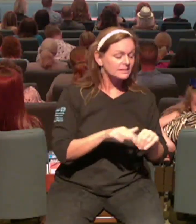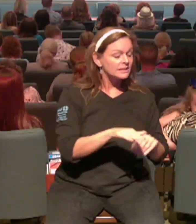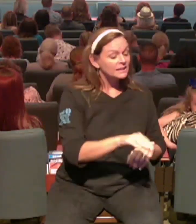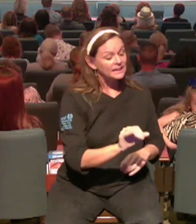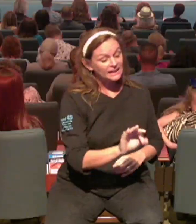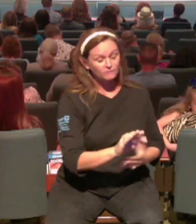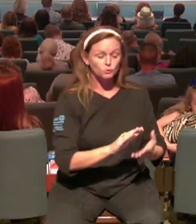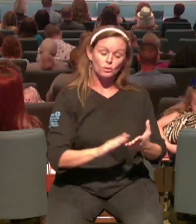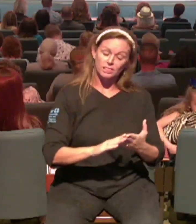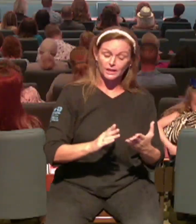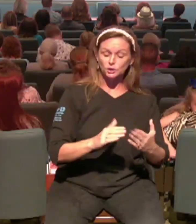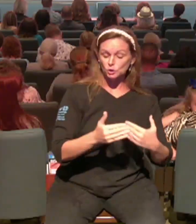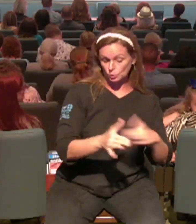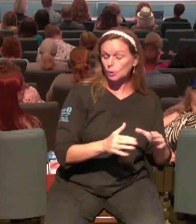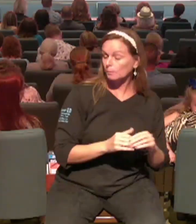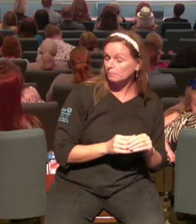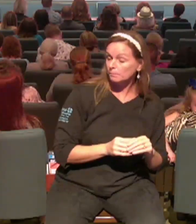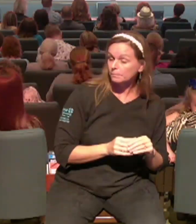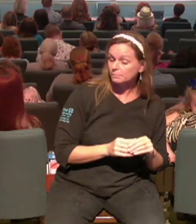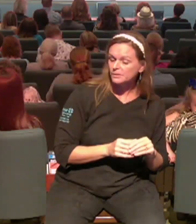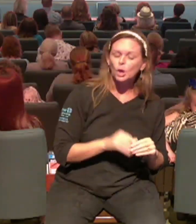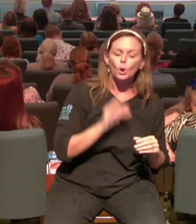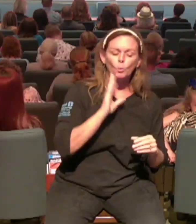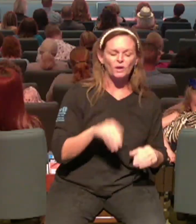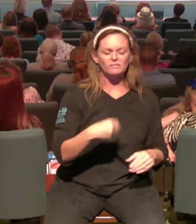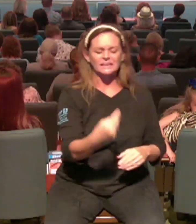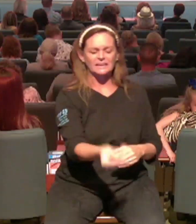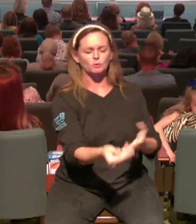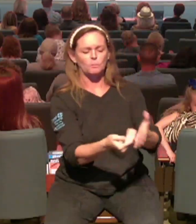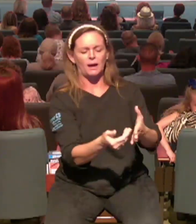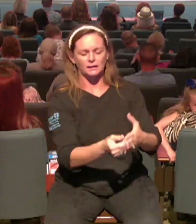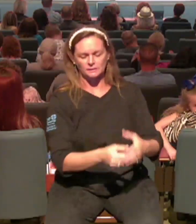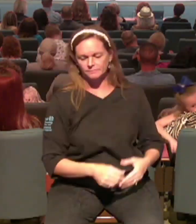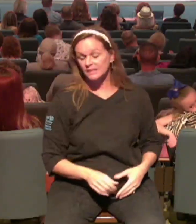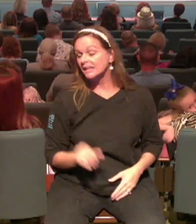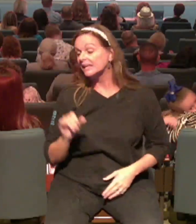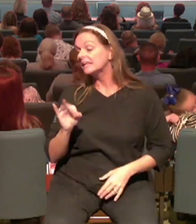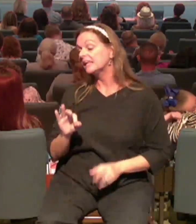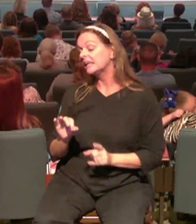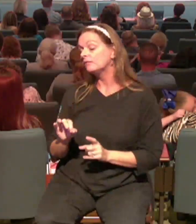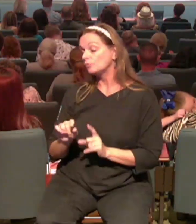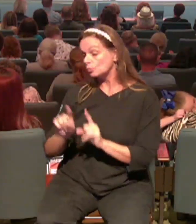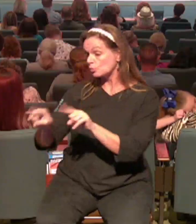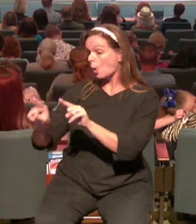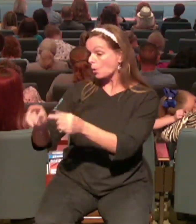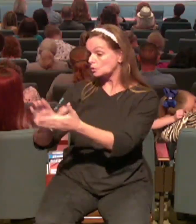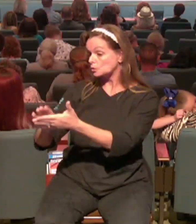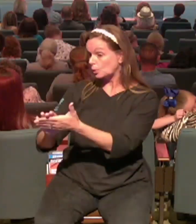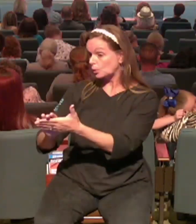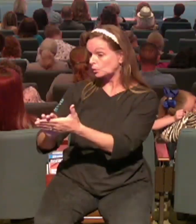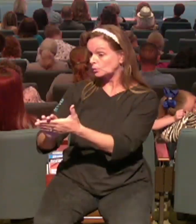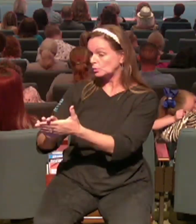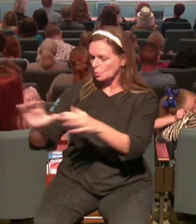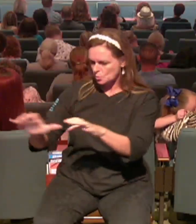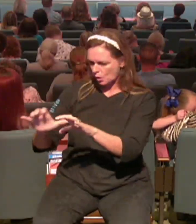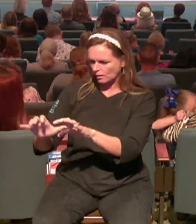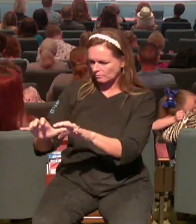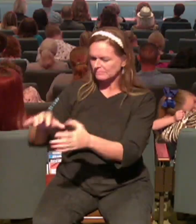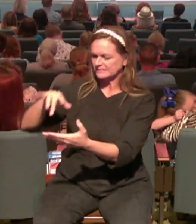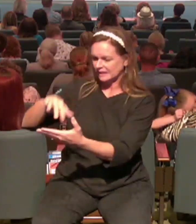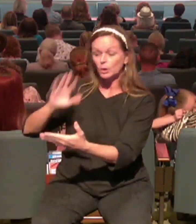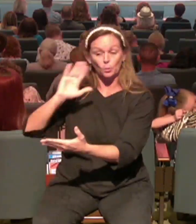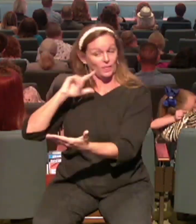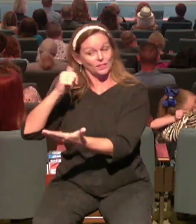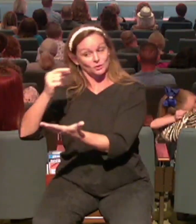something, you know. If we, you know, go to school and if you get good grades, if you work hard, then you'll get good grades. If you work hard at sports, then you'll get a